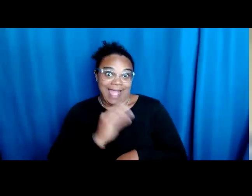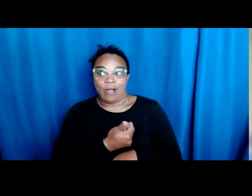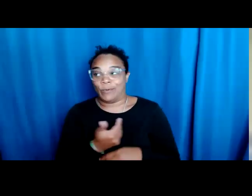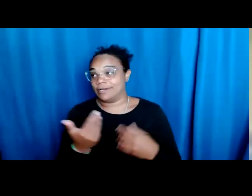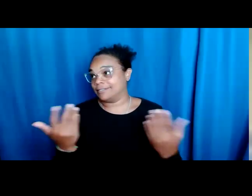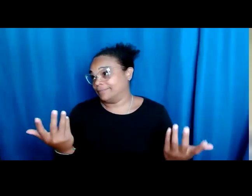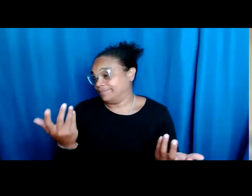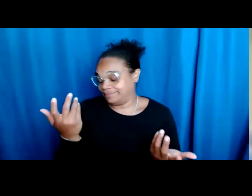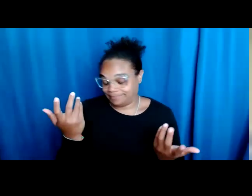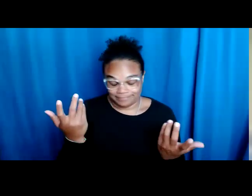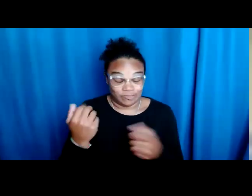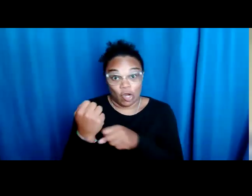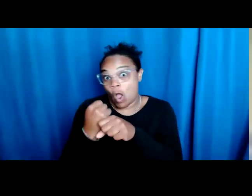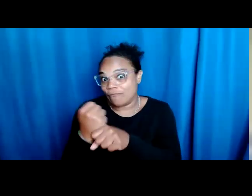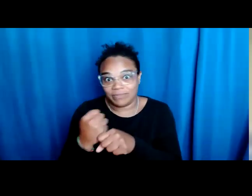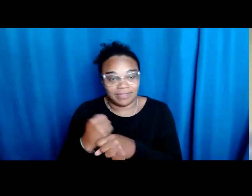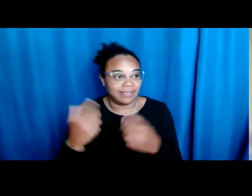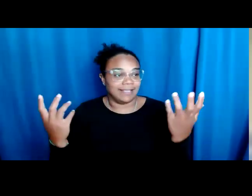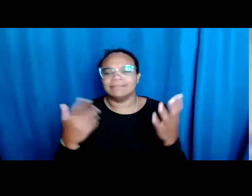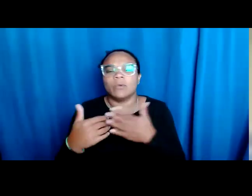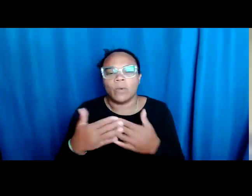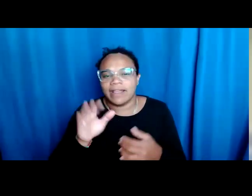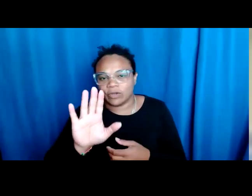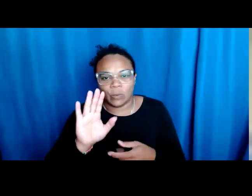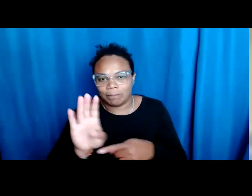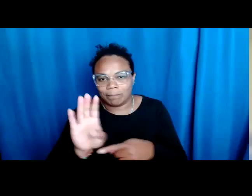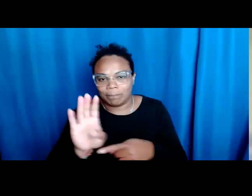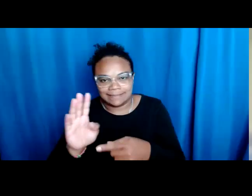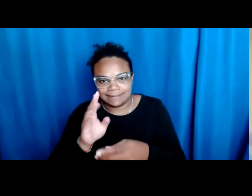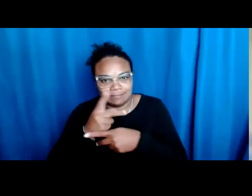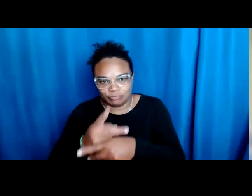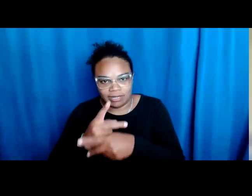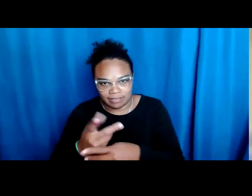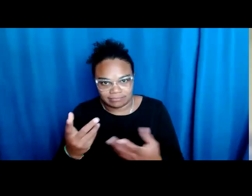coffee or whatever product you may have,